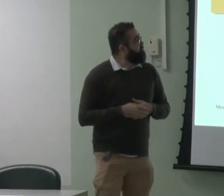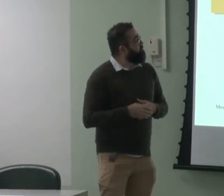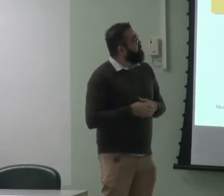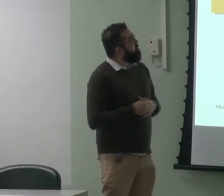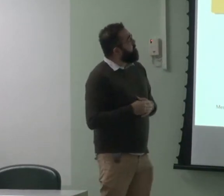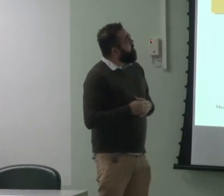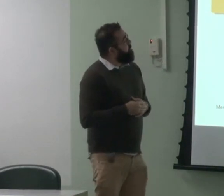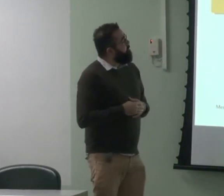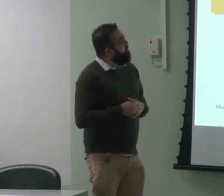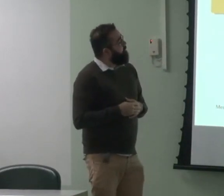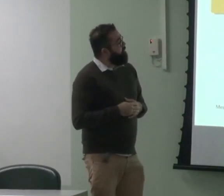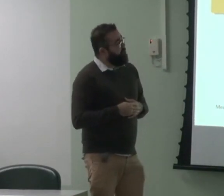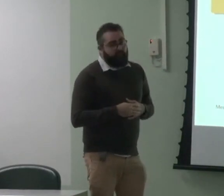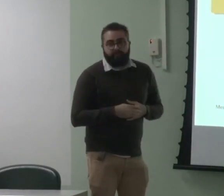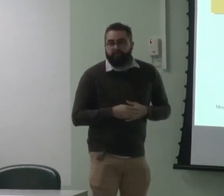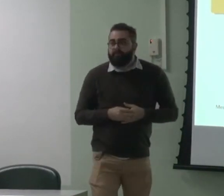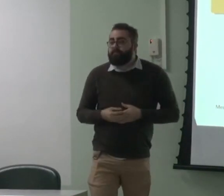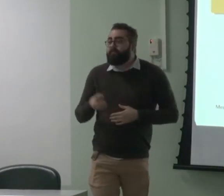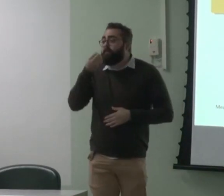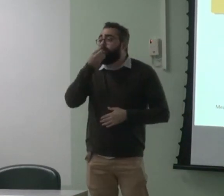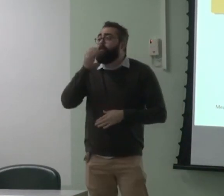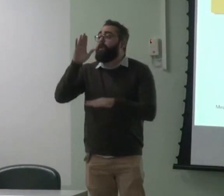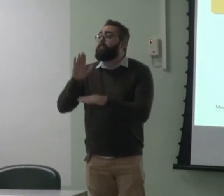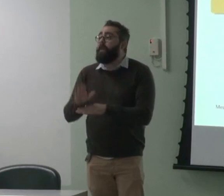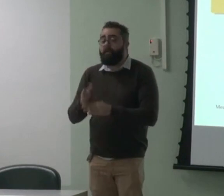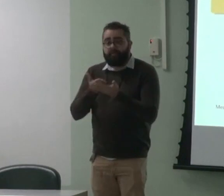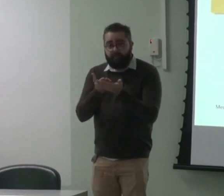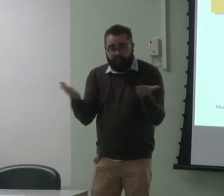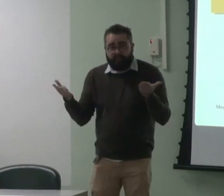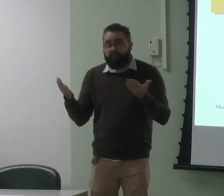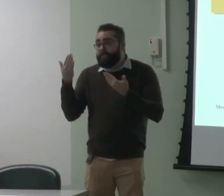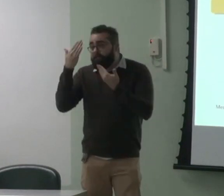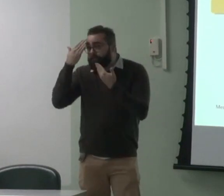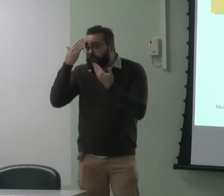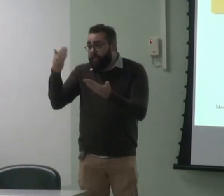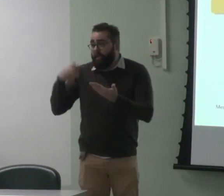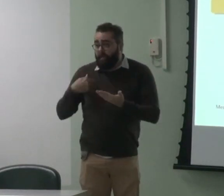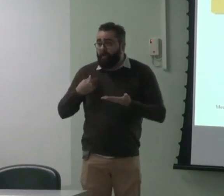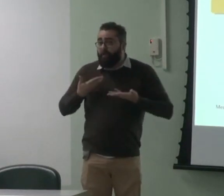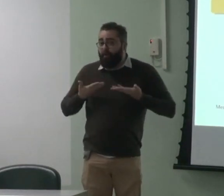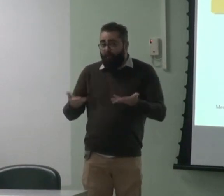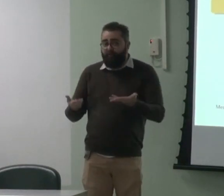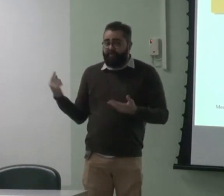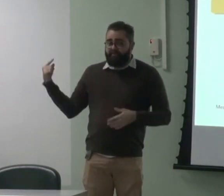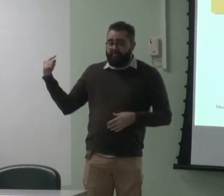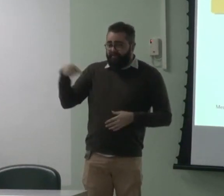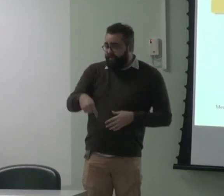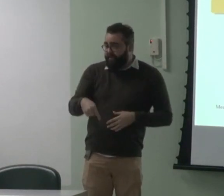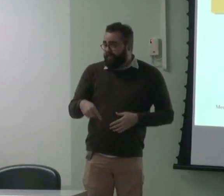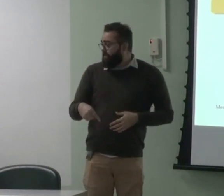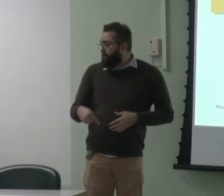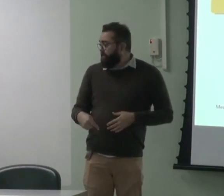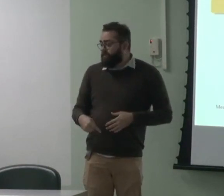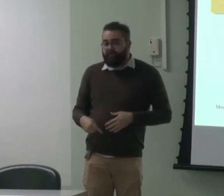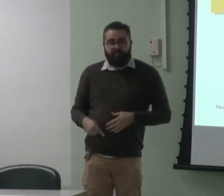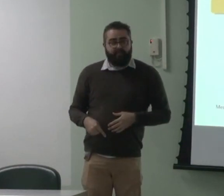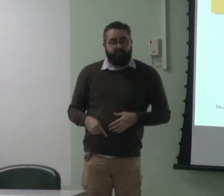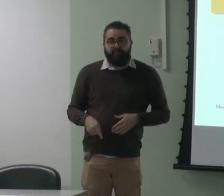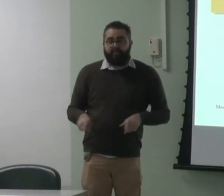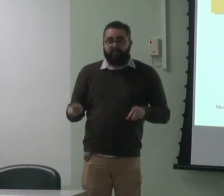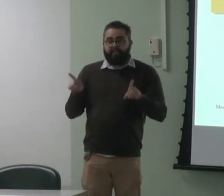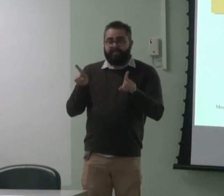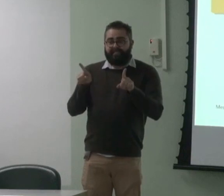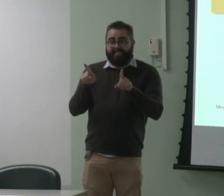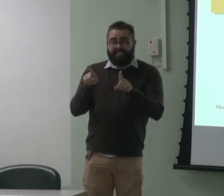Okay, so good afternoon. Thank you for the invitation, and thank you particularly for the invitation to